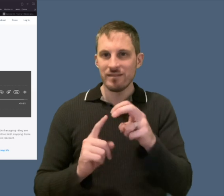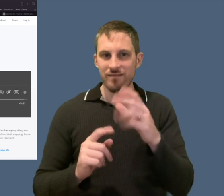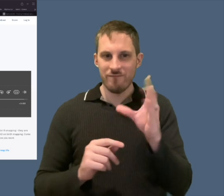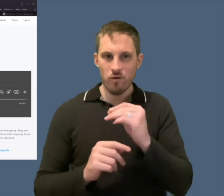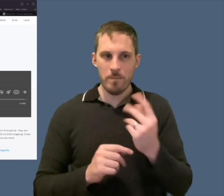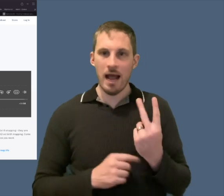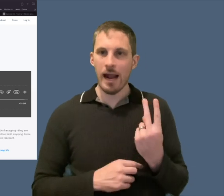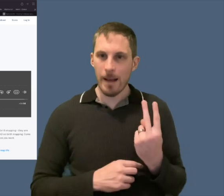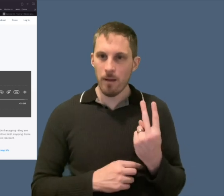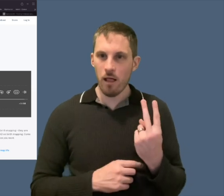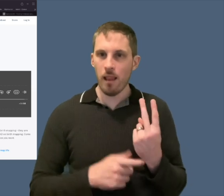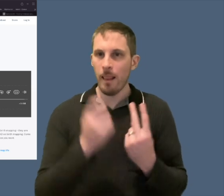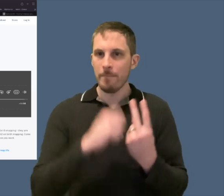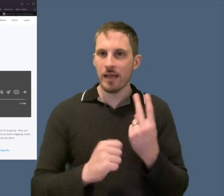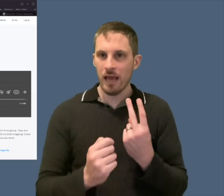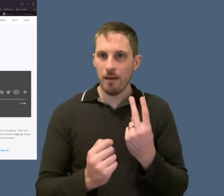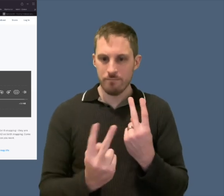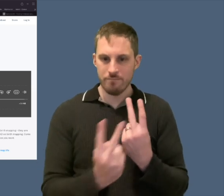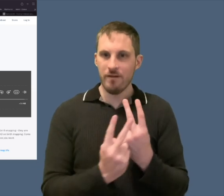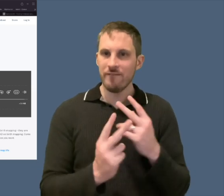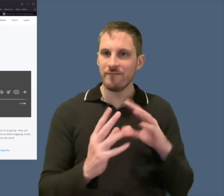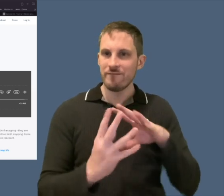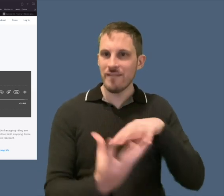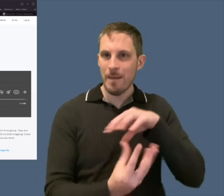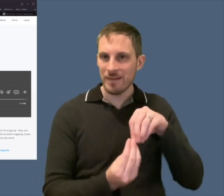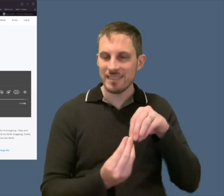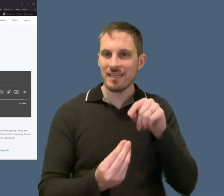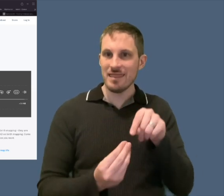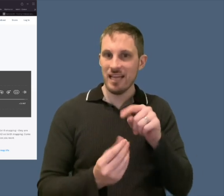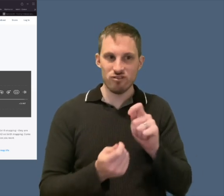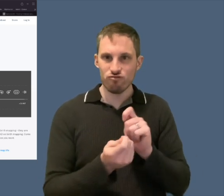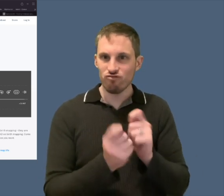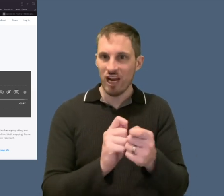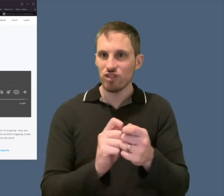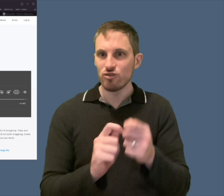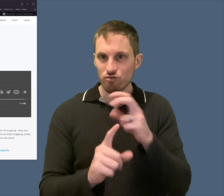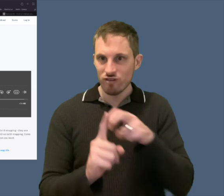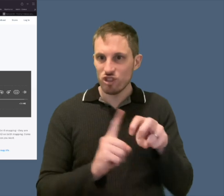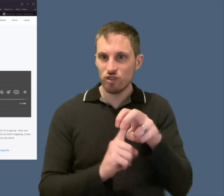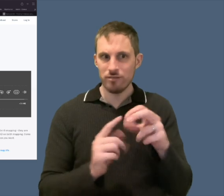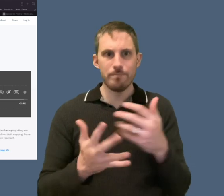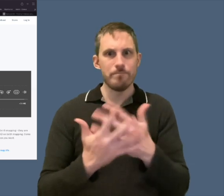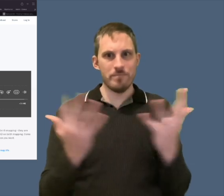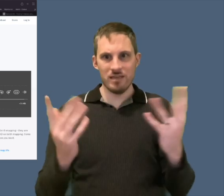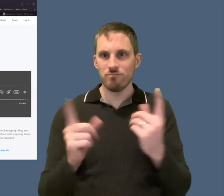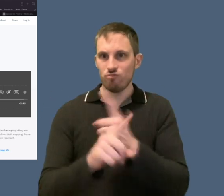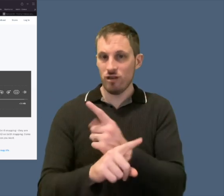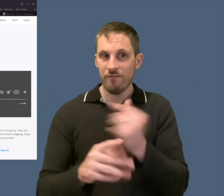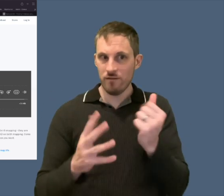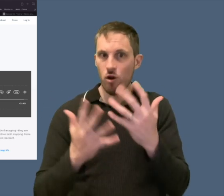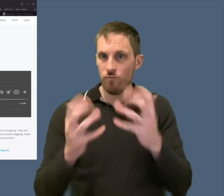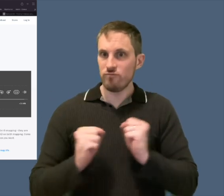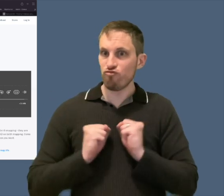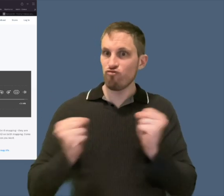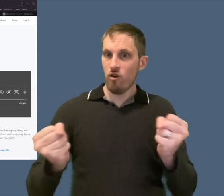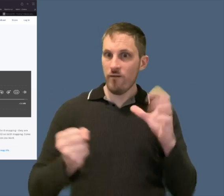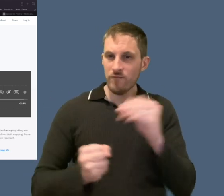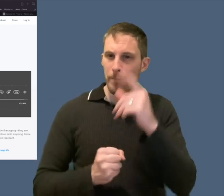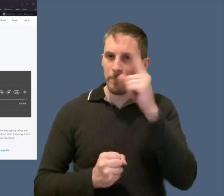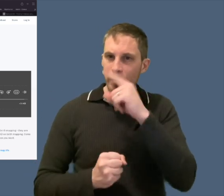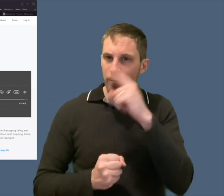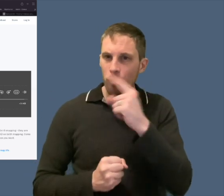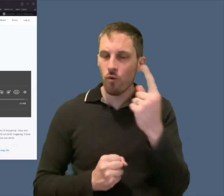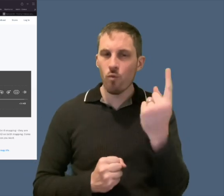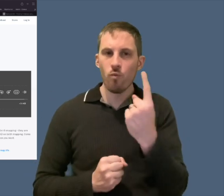into family is huge, and it can be a massive shock to people who are